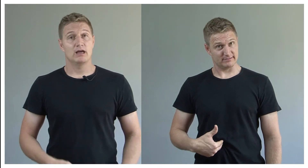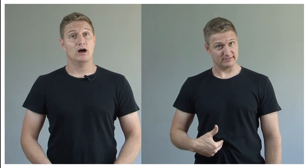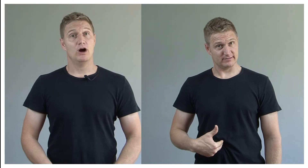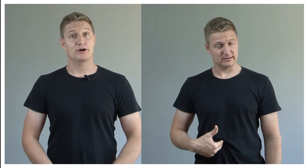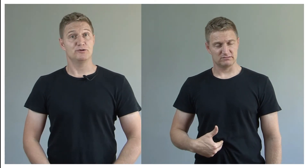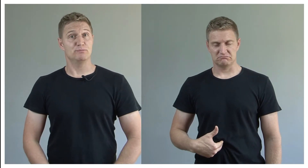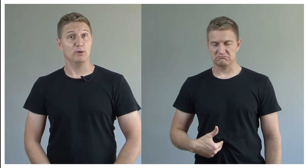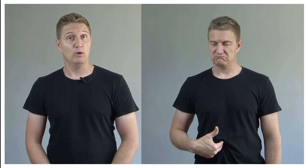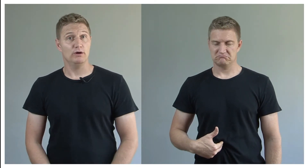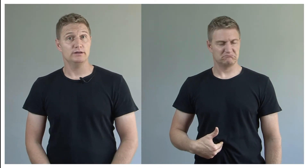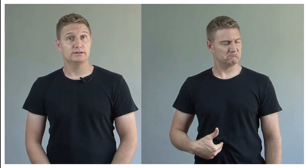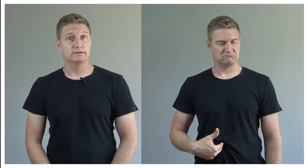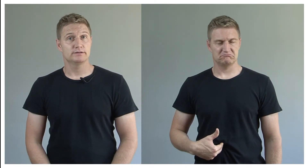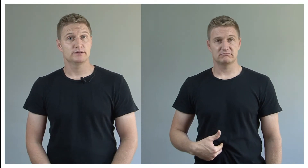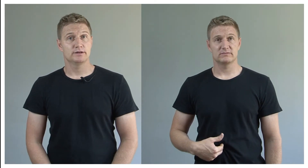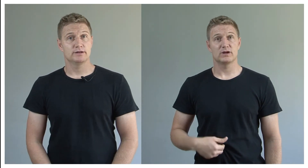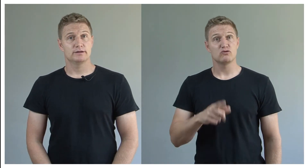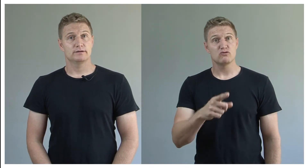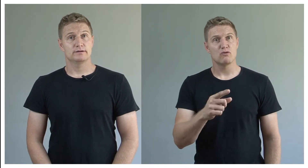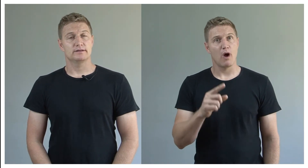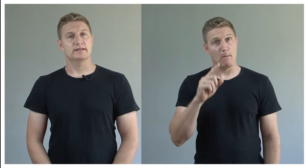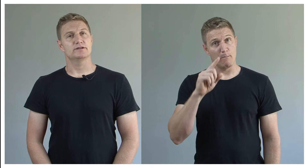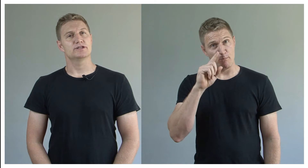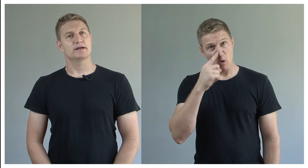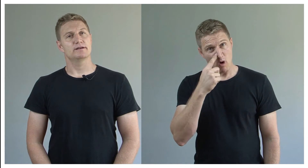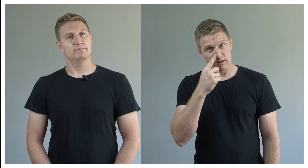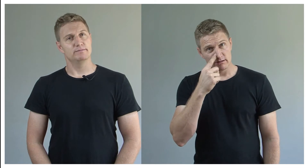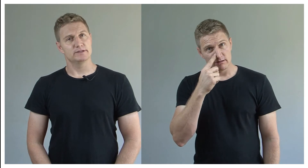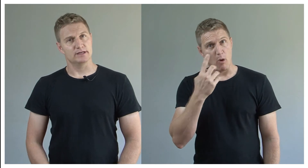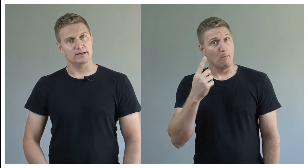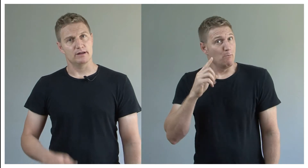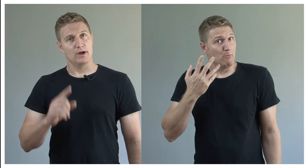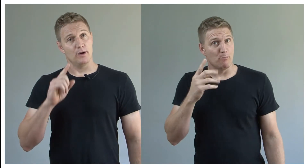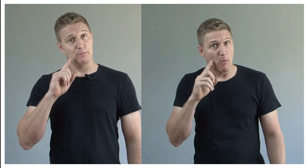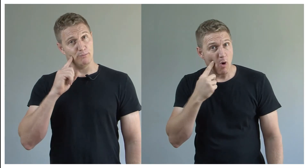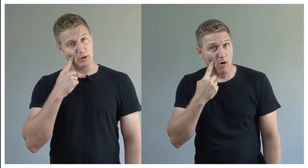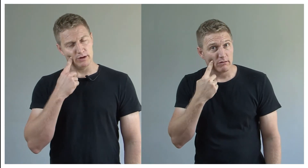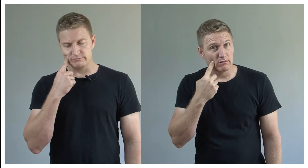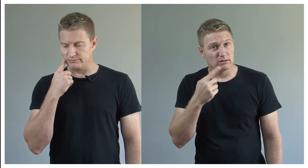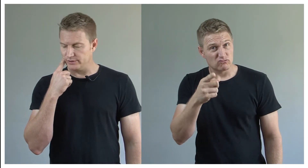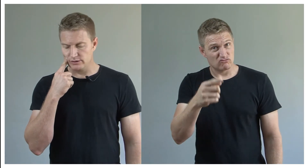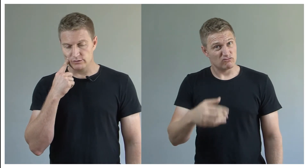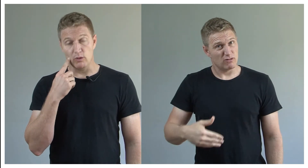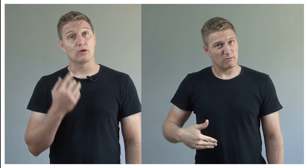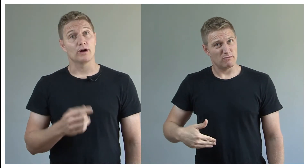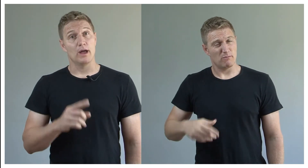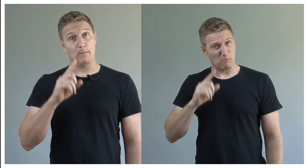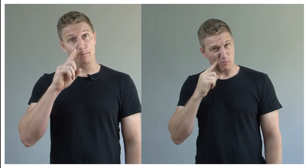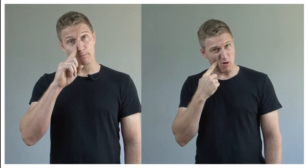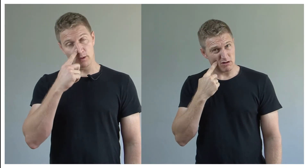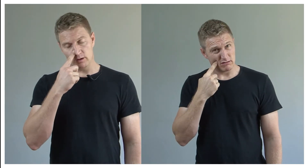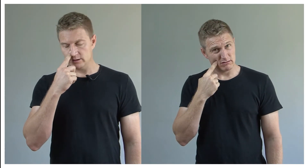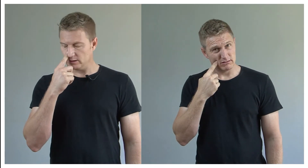Are you bored? And then you sign bored, no, or bored,